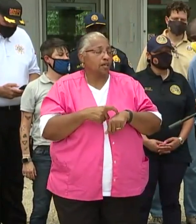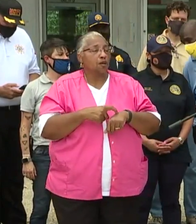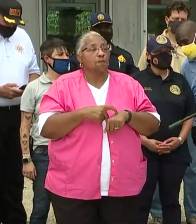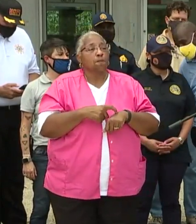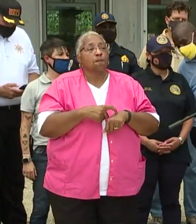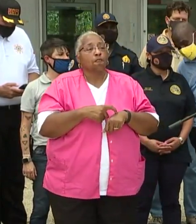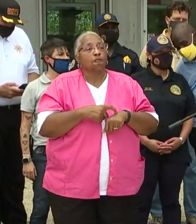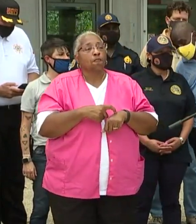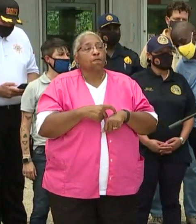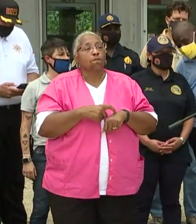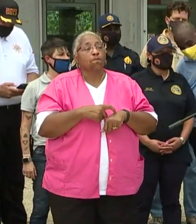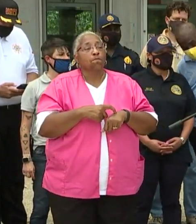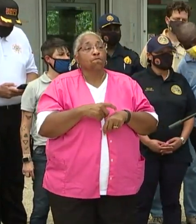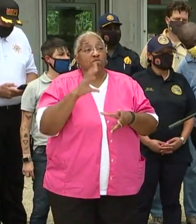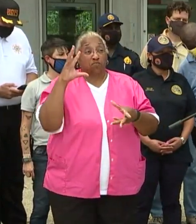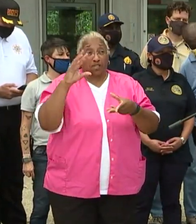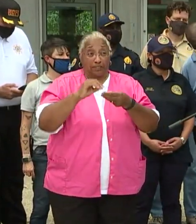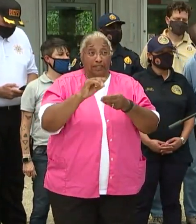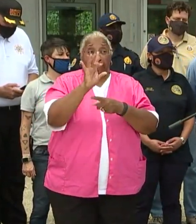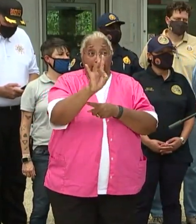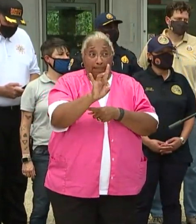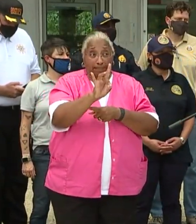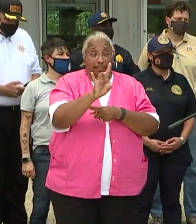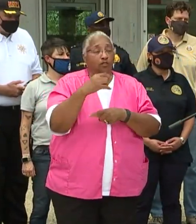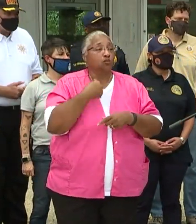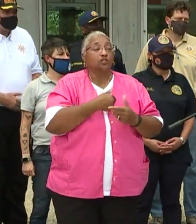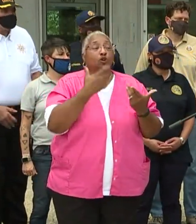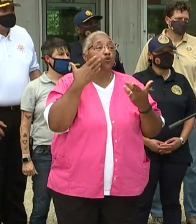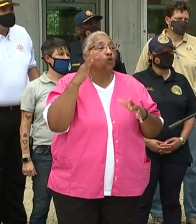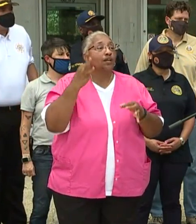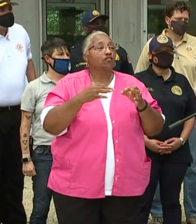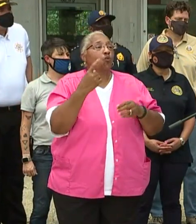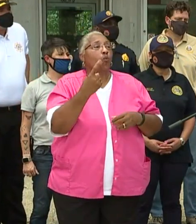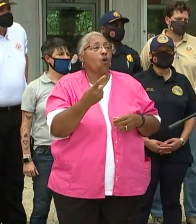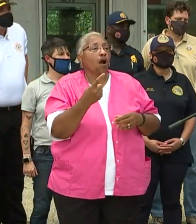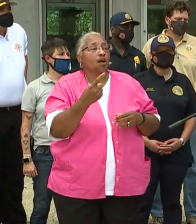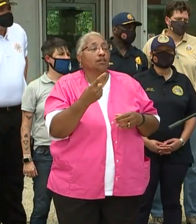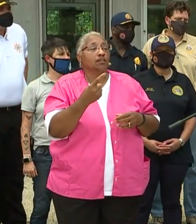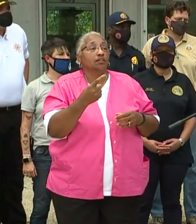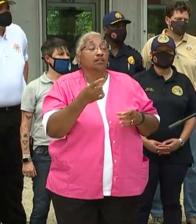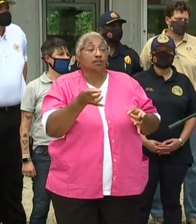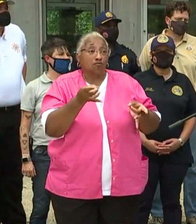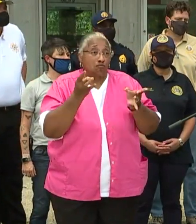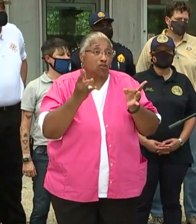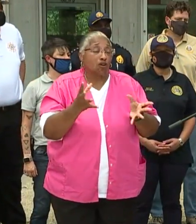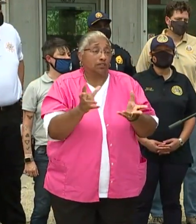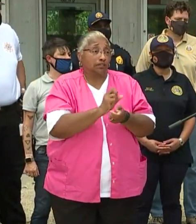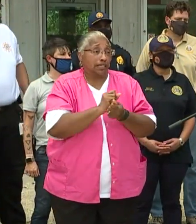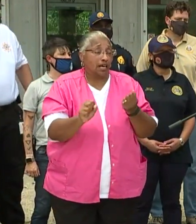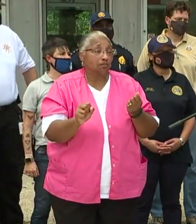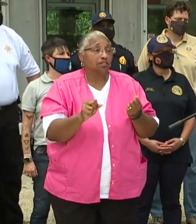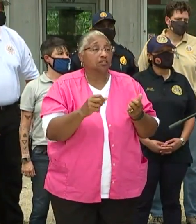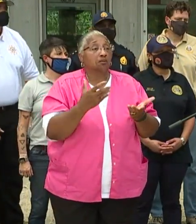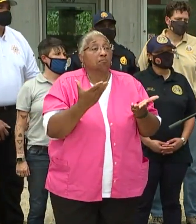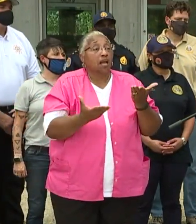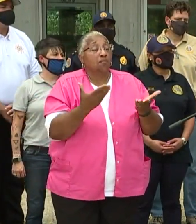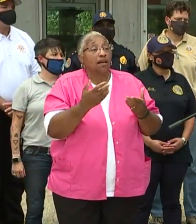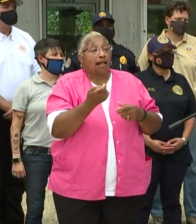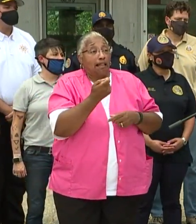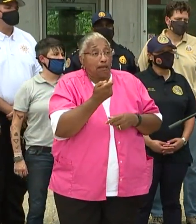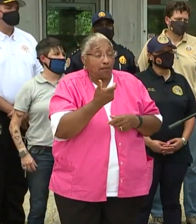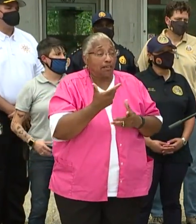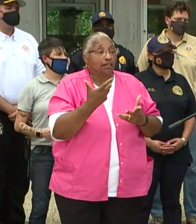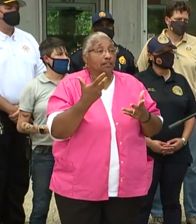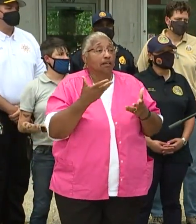there's, of those 8, we don't know if one is severely damaged. It could be minor damage that